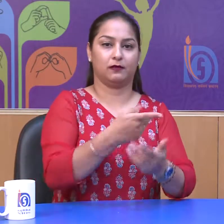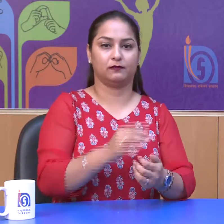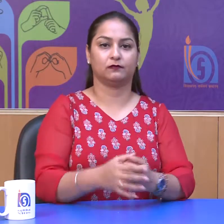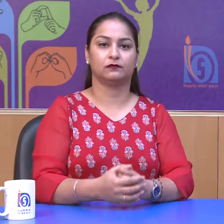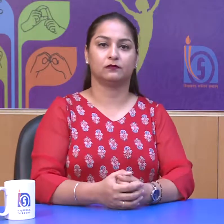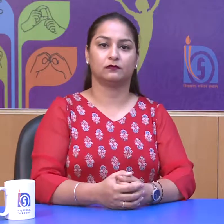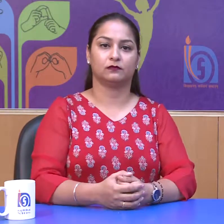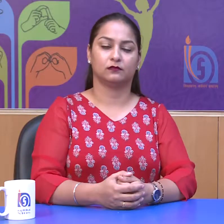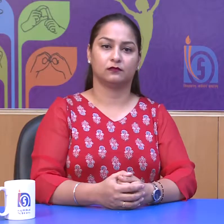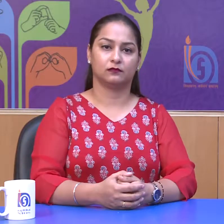incumbent.